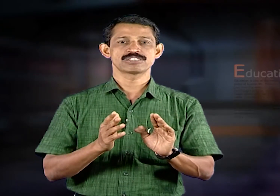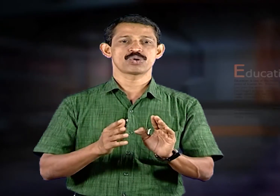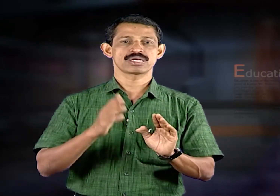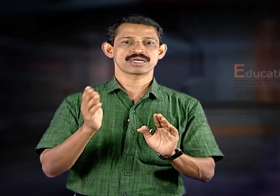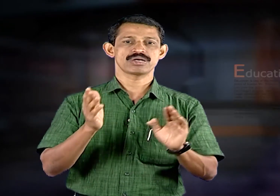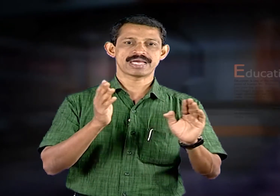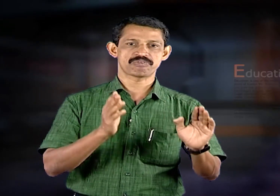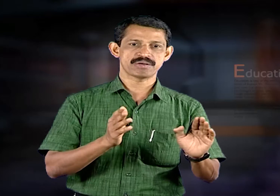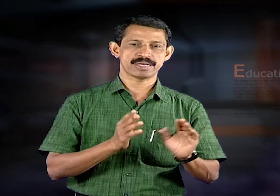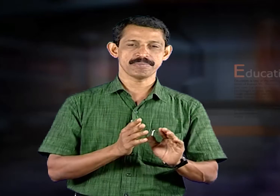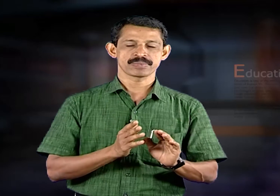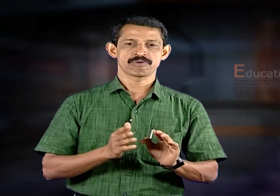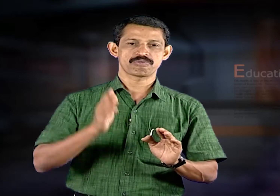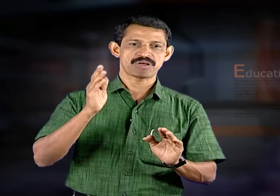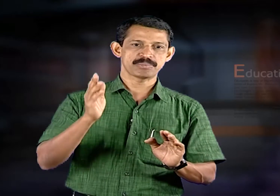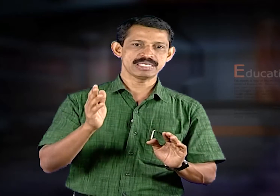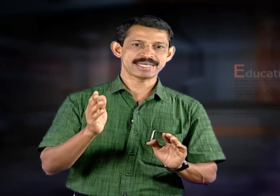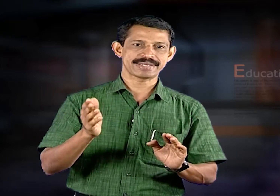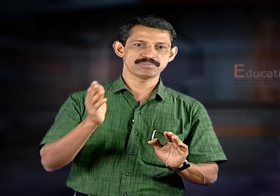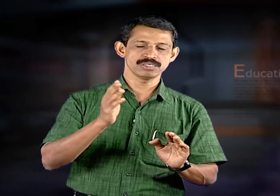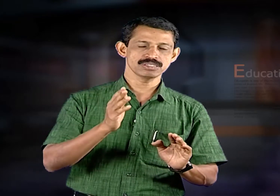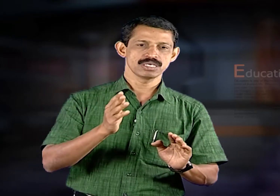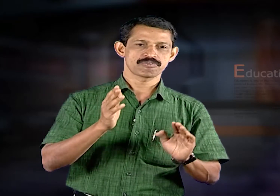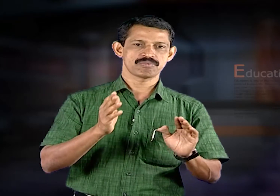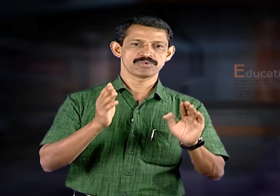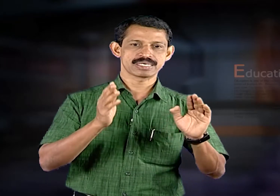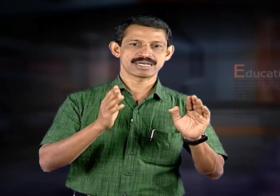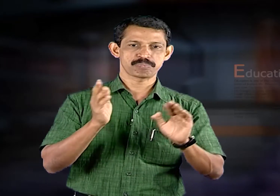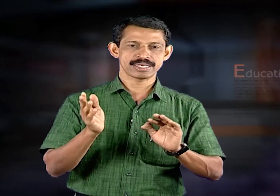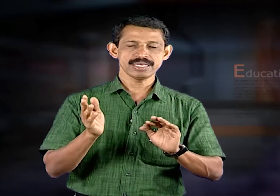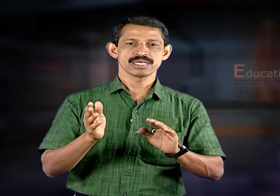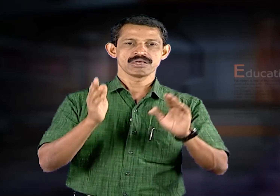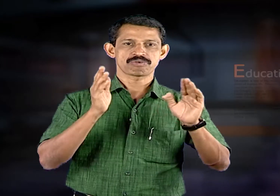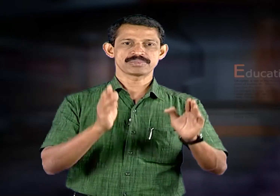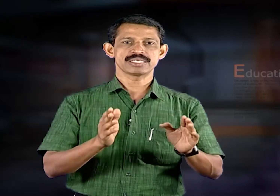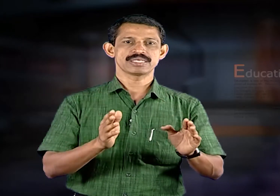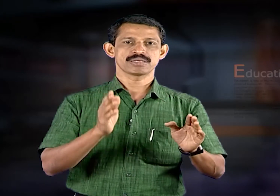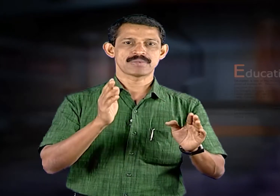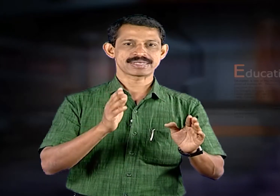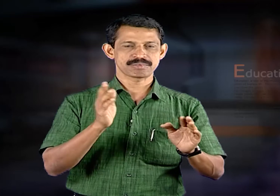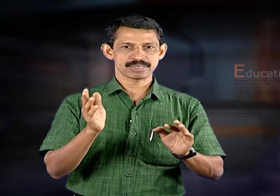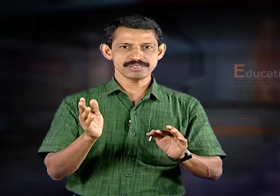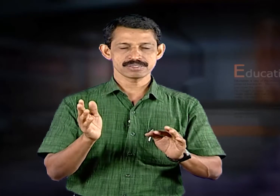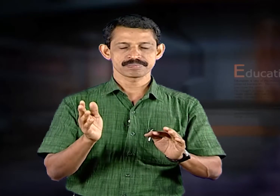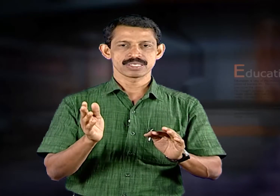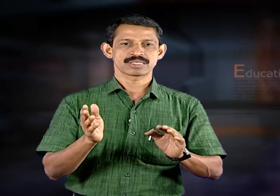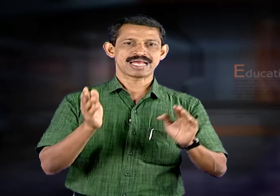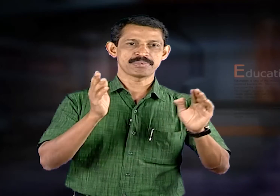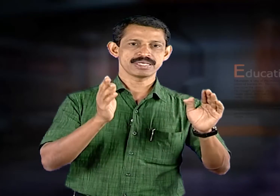or her environment, from family and neighbors, from work and play, from the marketplace, the library